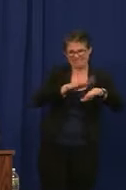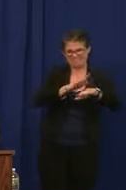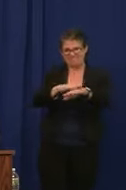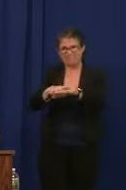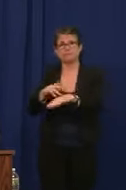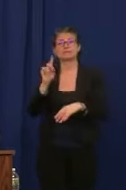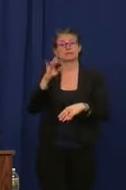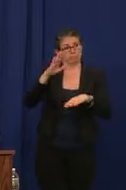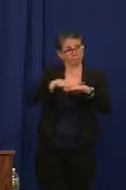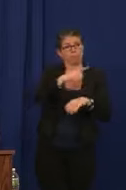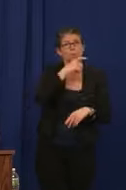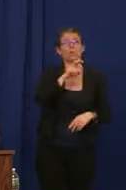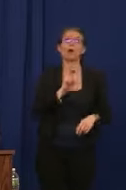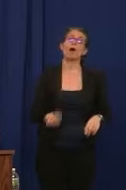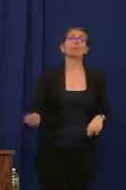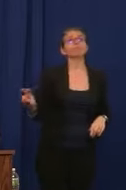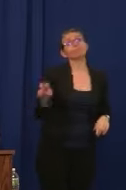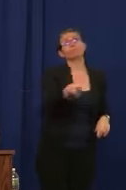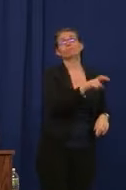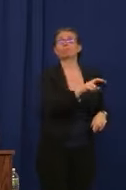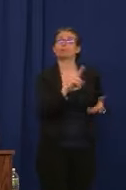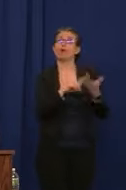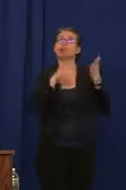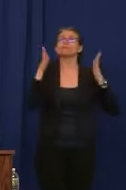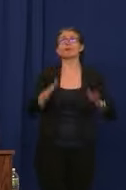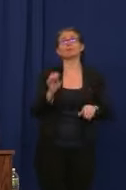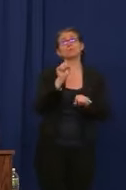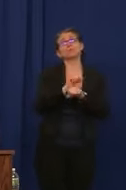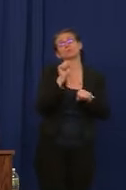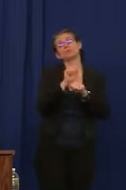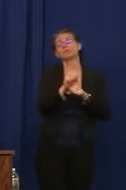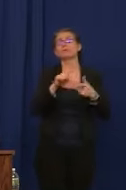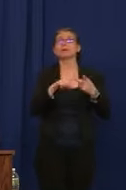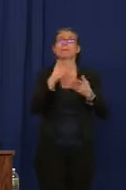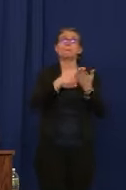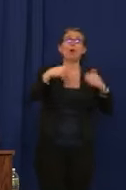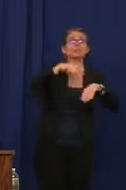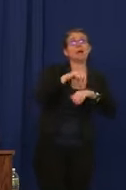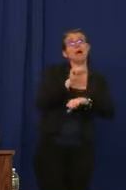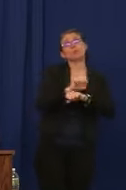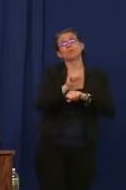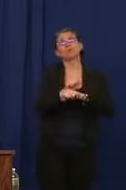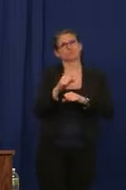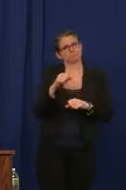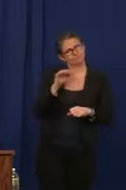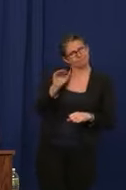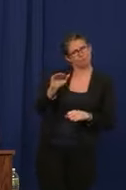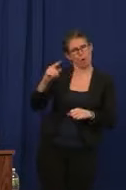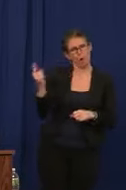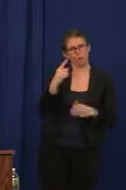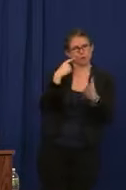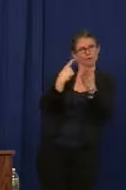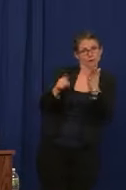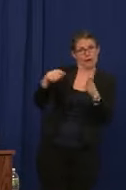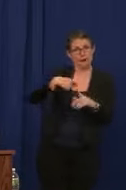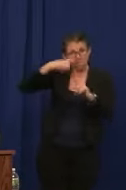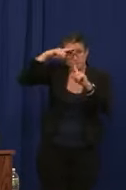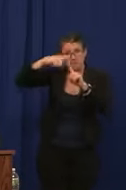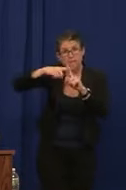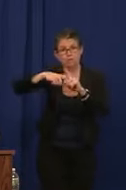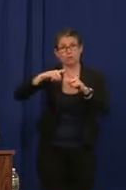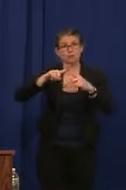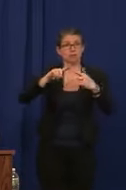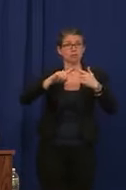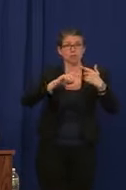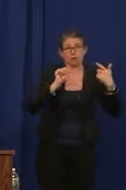example, they were getting their symptoms checked before they walked in the building to see if they were running a fever, to make sure that if they had